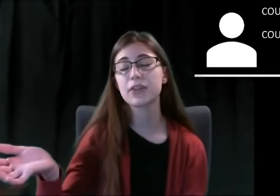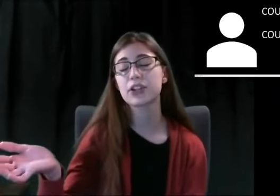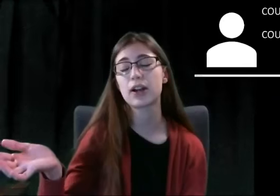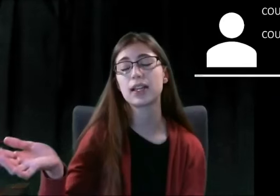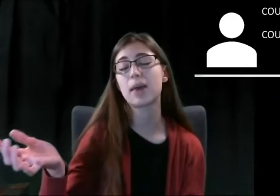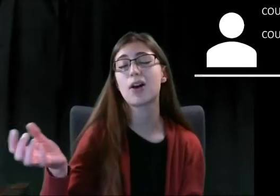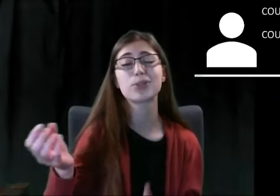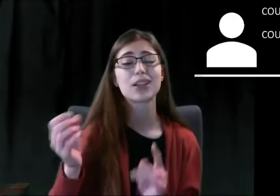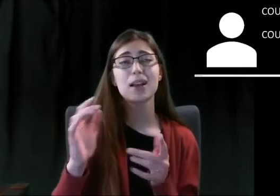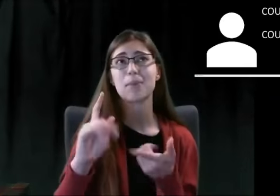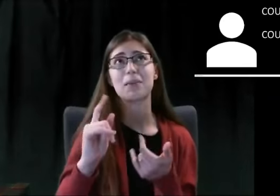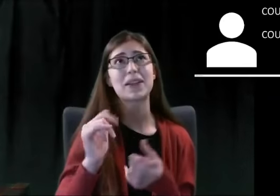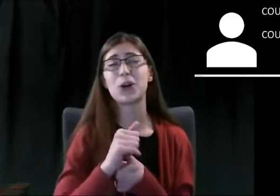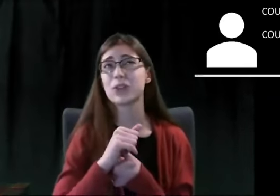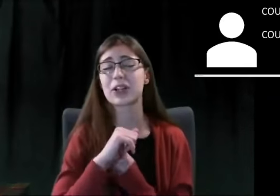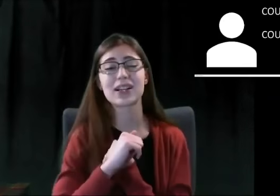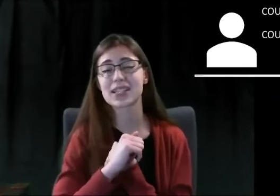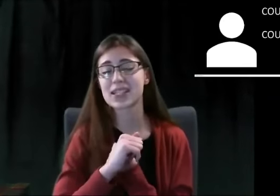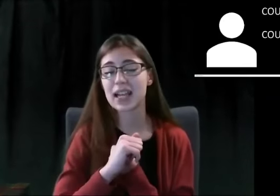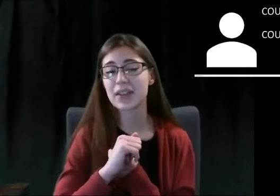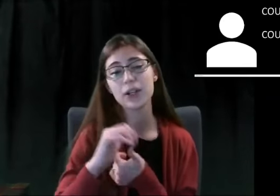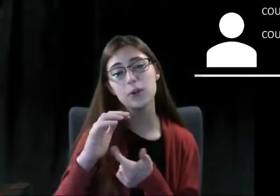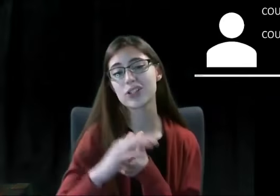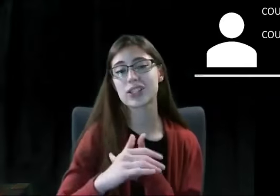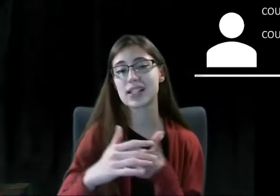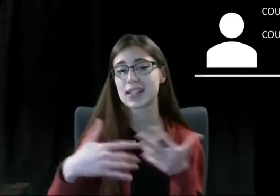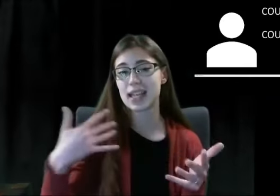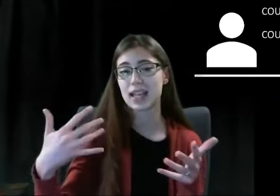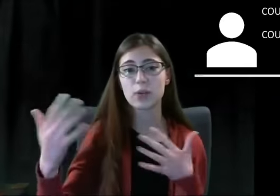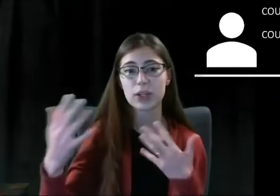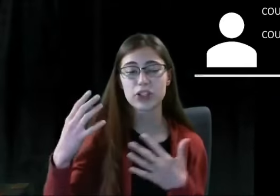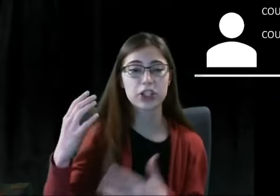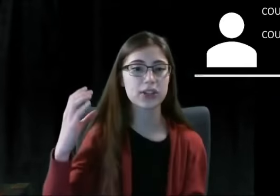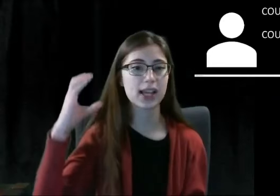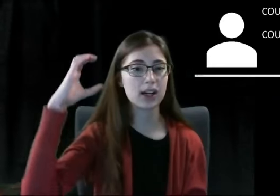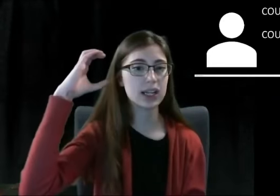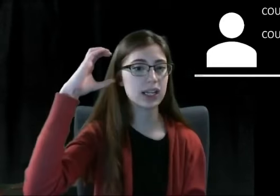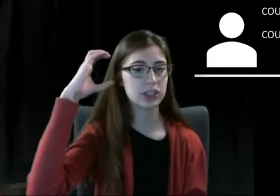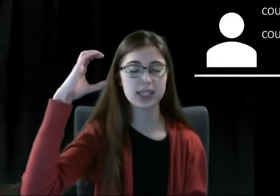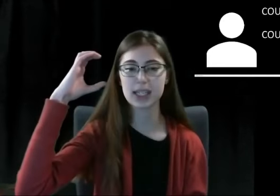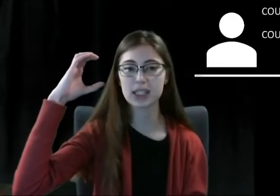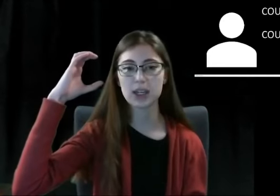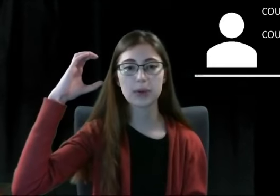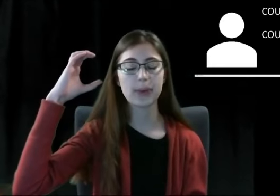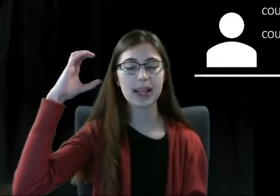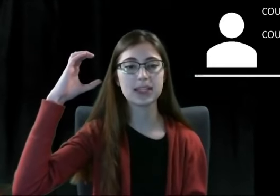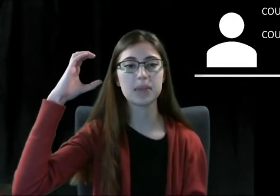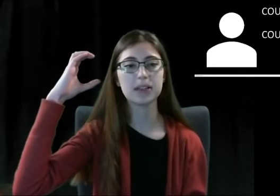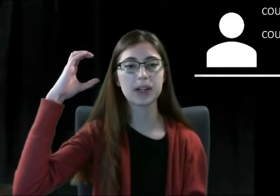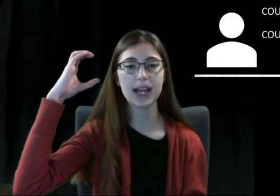talking about maybe all of your cousins together or just not saying which gender they are, it can just sit right in the middle of your head and